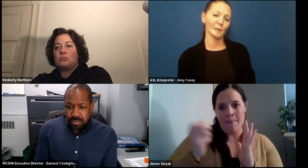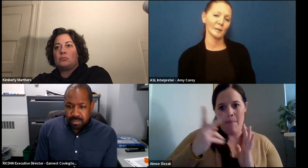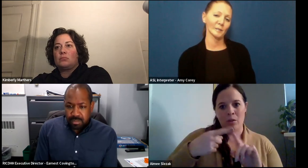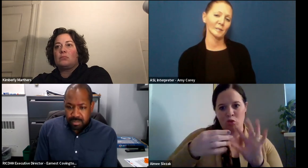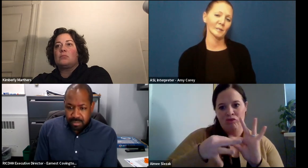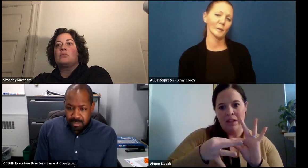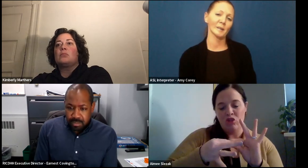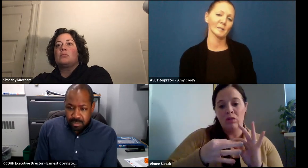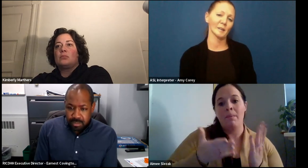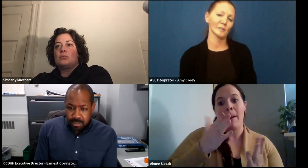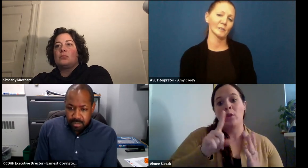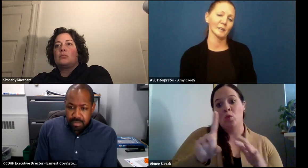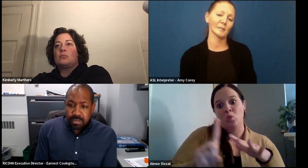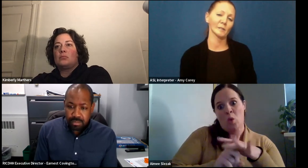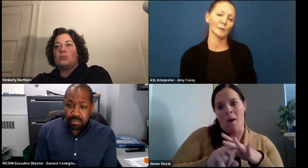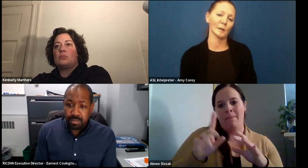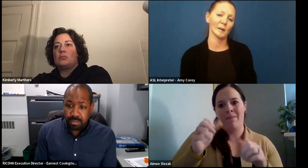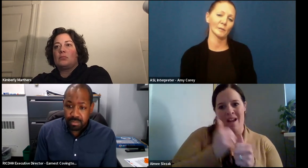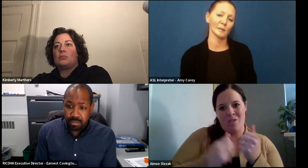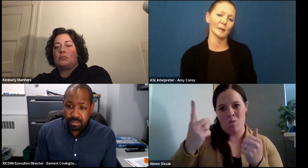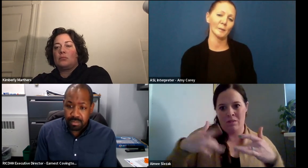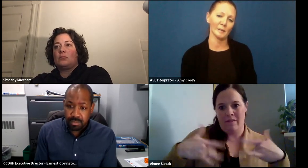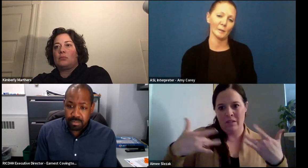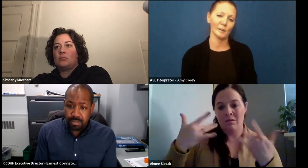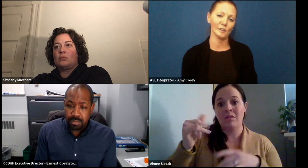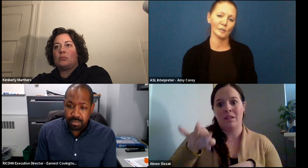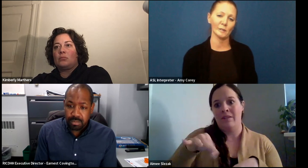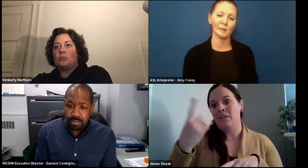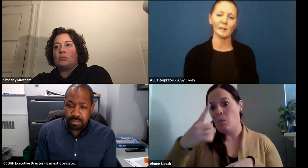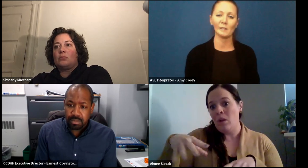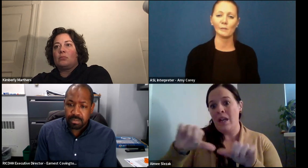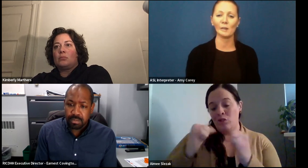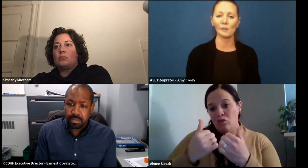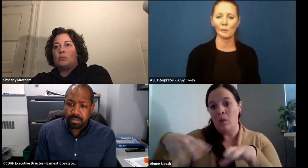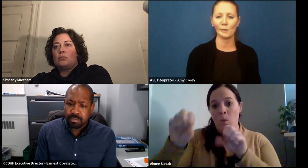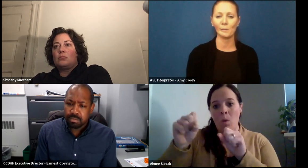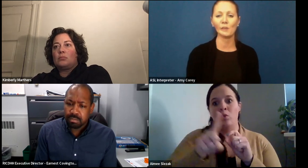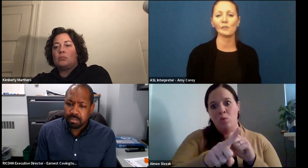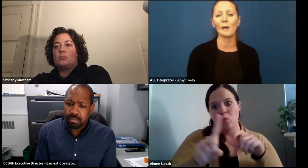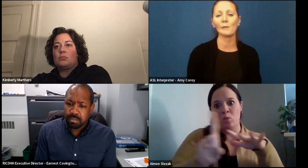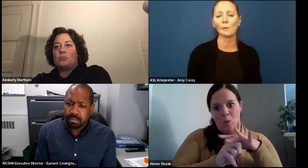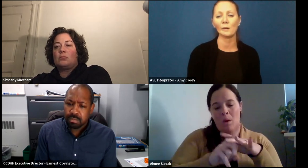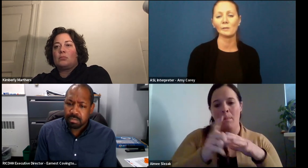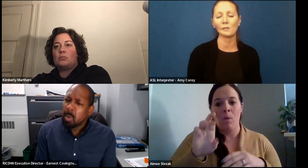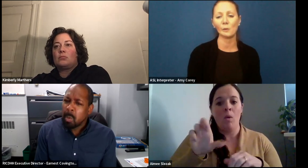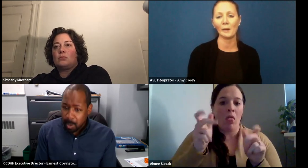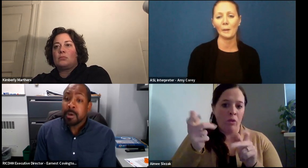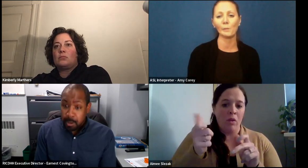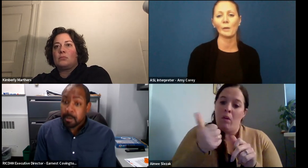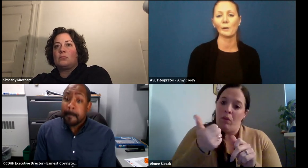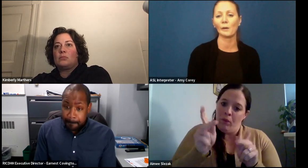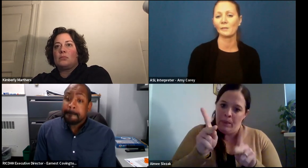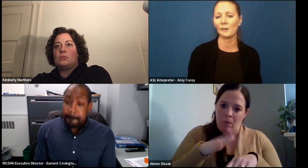Thank you, Ernest. So like I said, I just think it's, kind of getting back to that relation, the idea of making sure everyone is showing